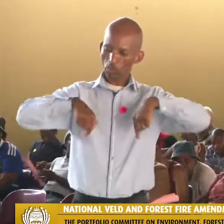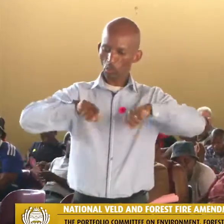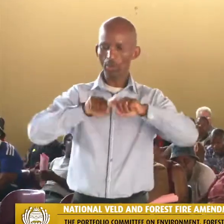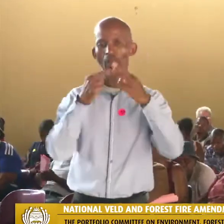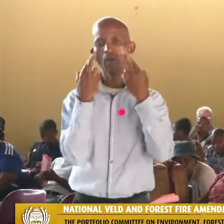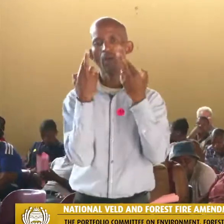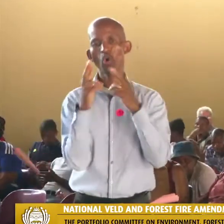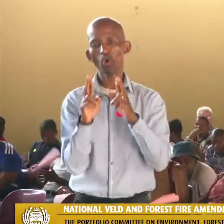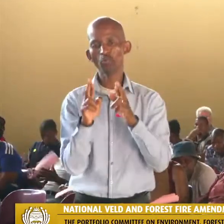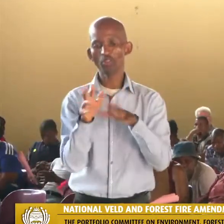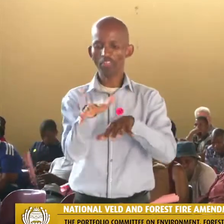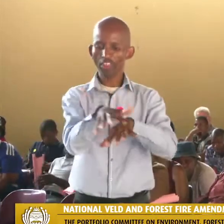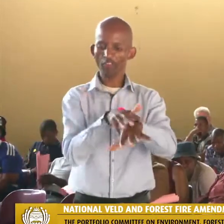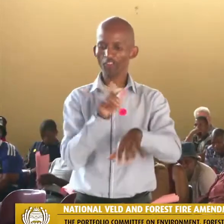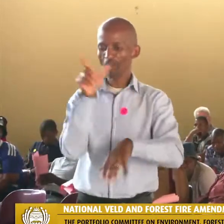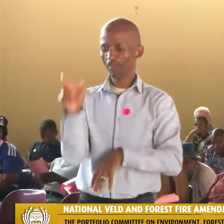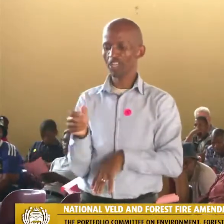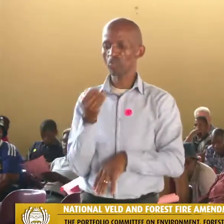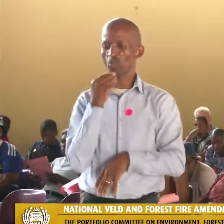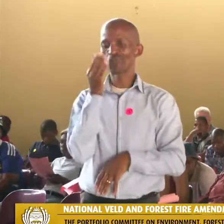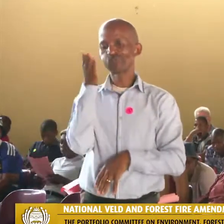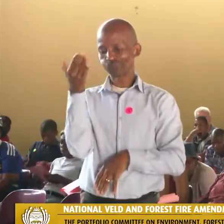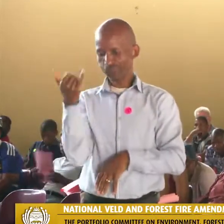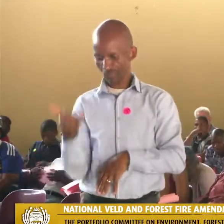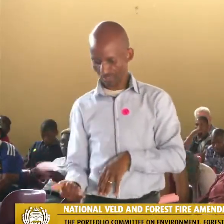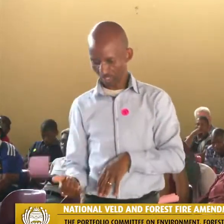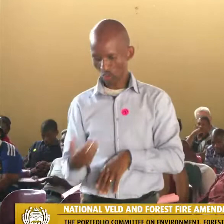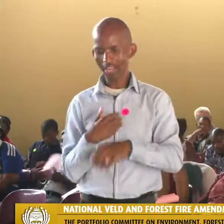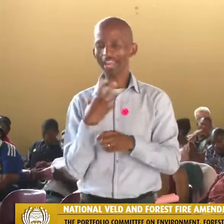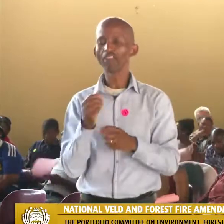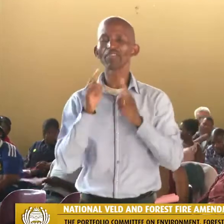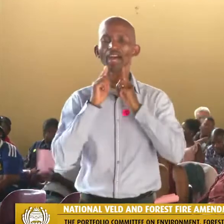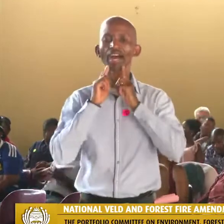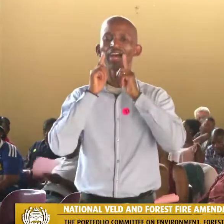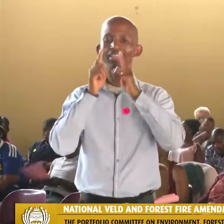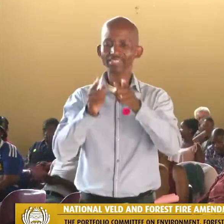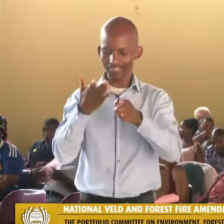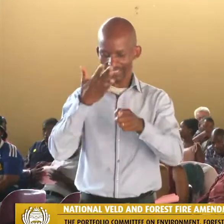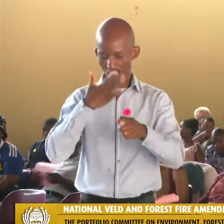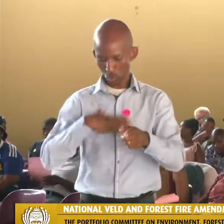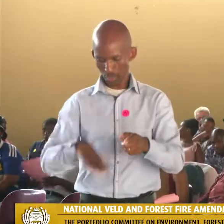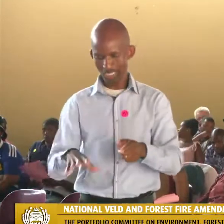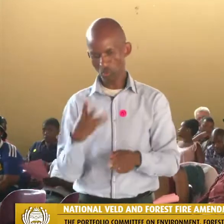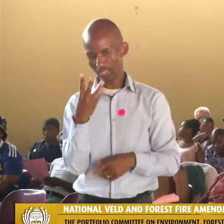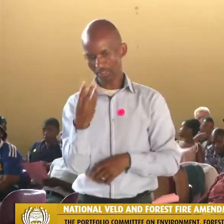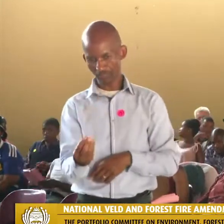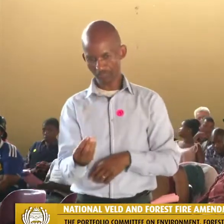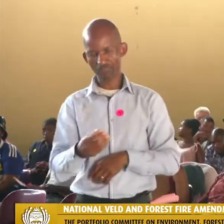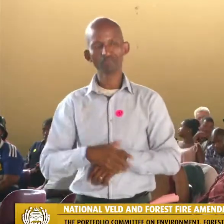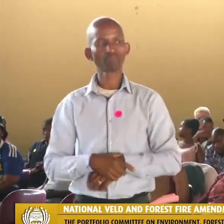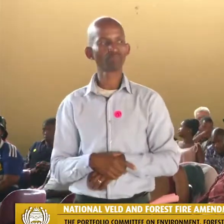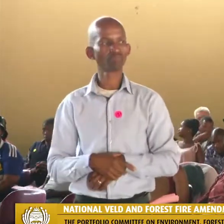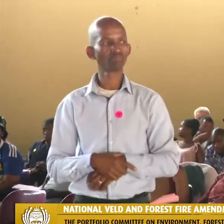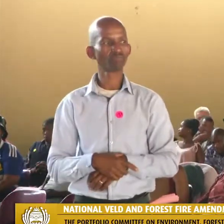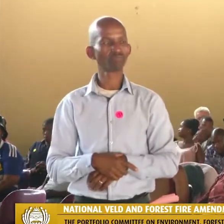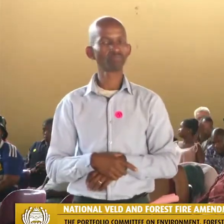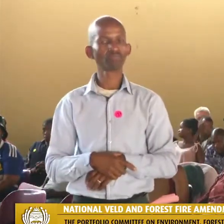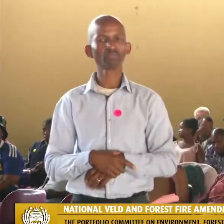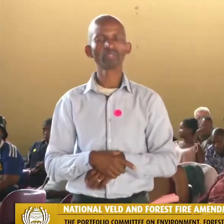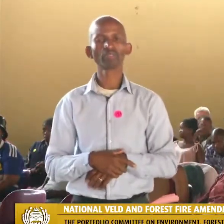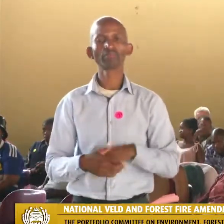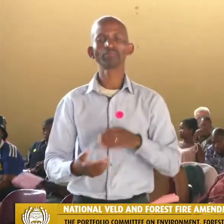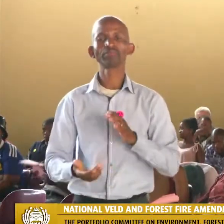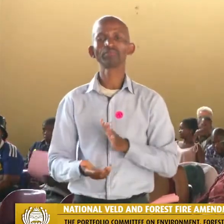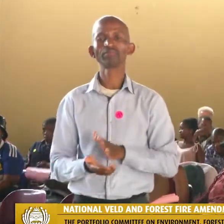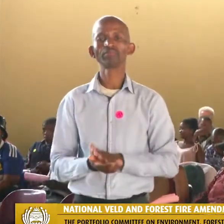gore the farmers as we are here lilo krea dikarabo tse tsotlhe tse le tlileng la lla ka tsone. Because Eh. all the departments